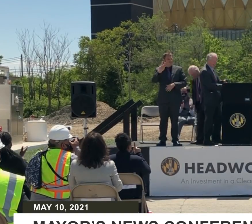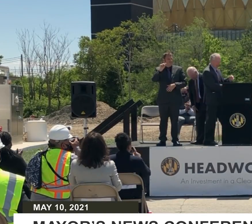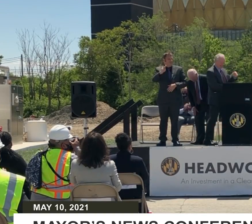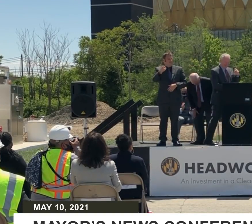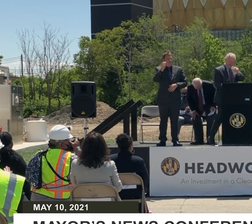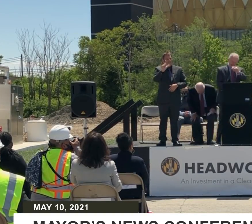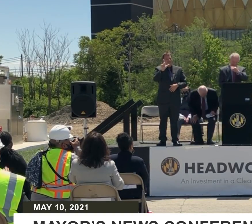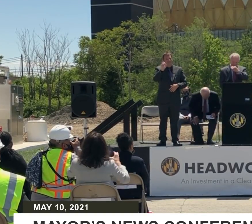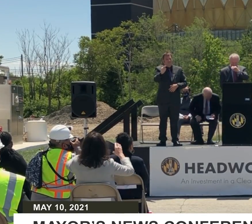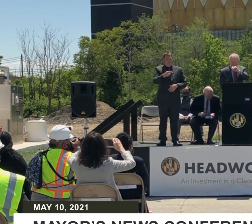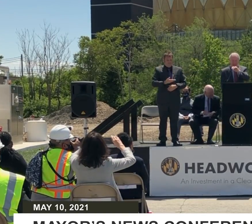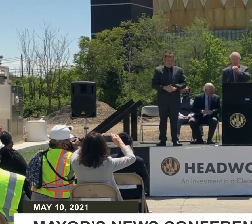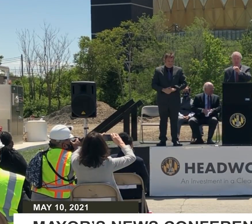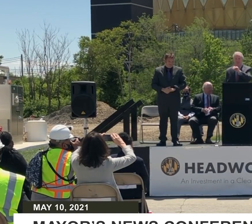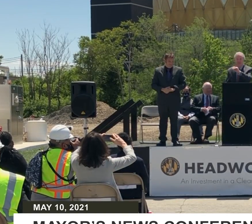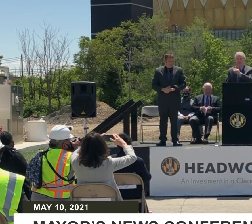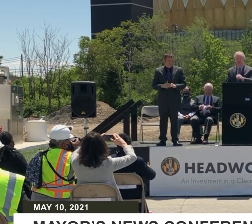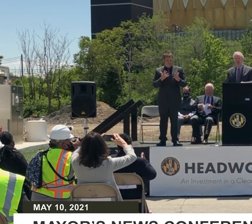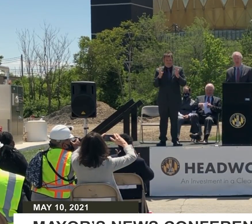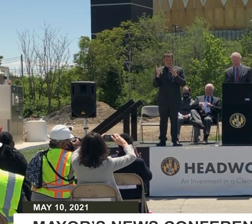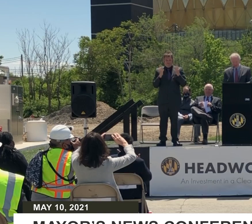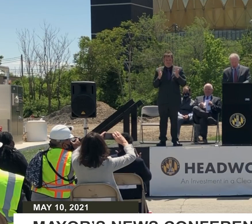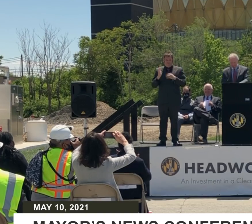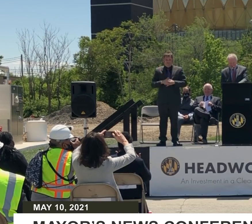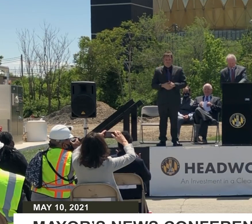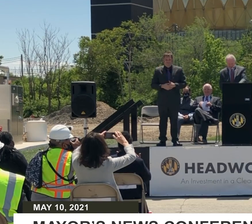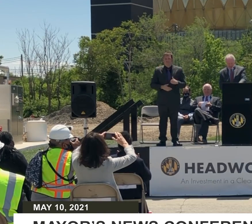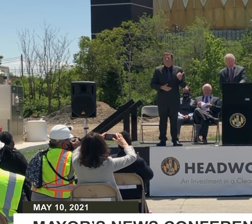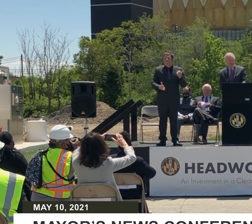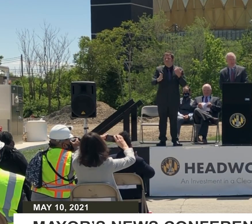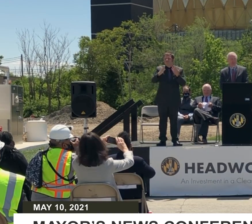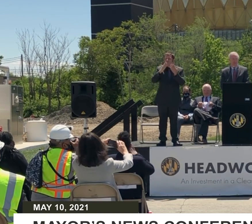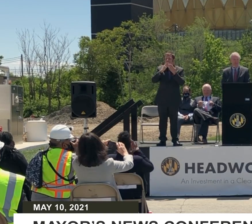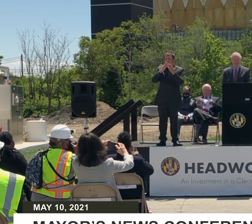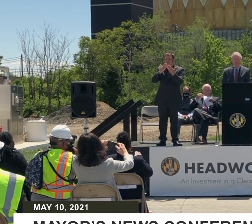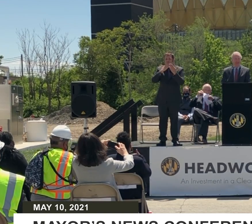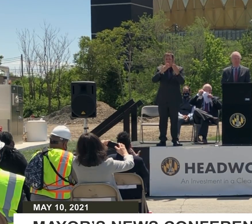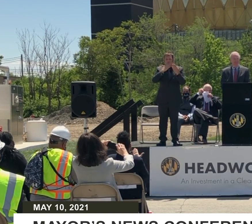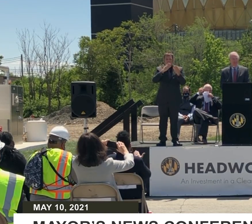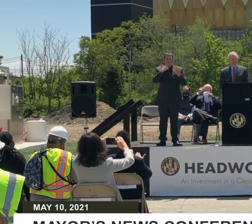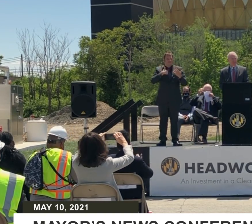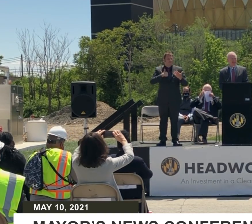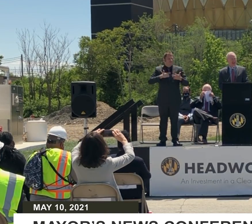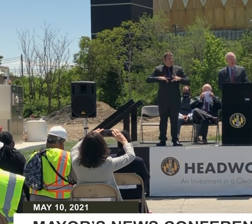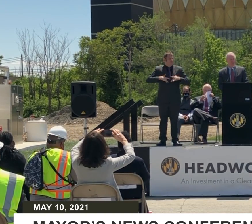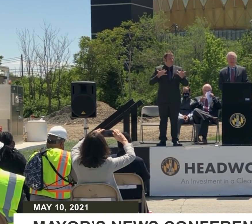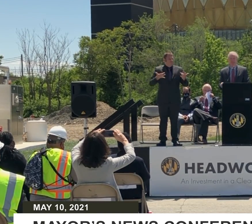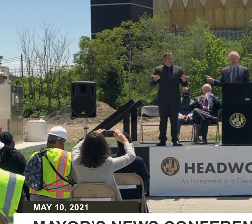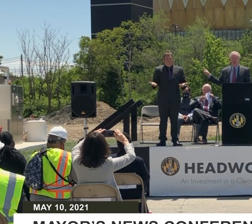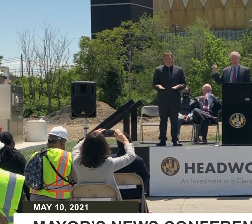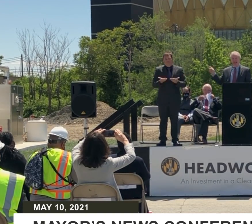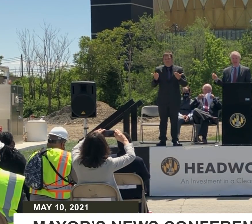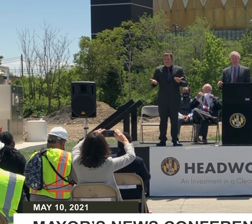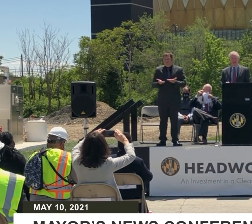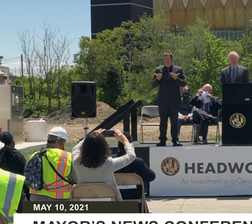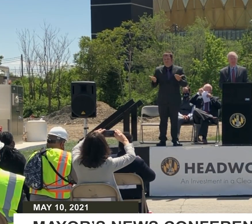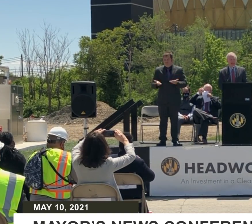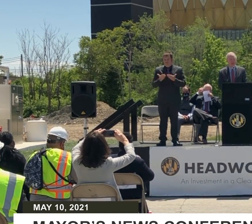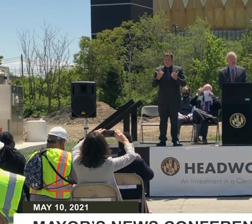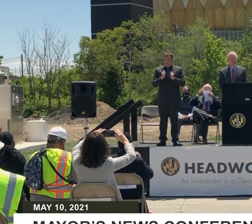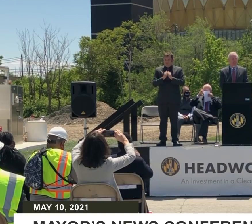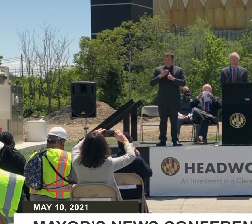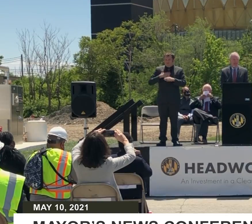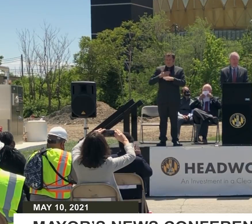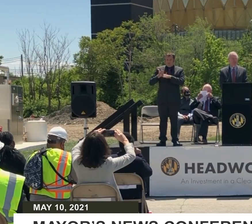Well, thank you. It's great to be here. It's great to be here with my colleague, friend, and partner in the United States Senate,